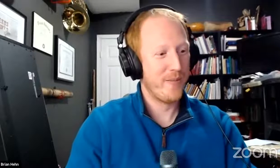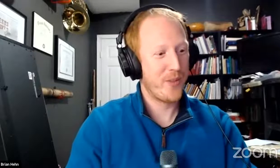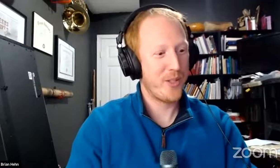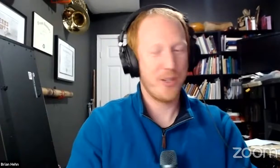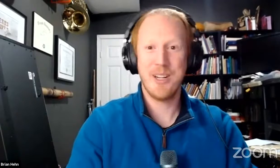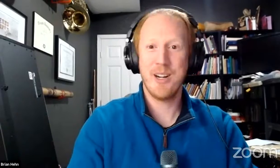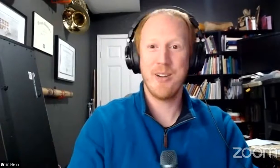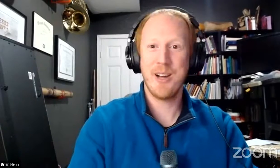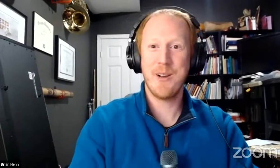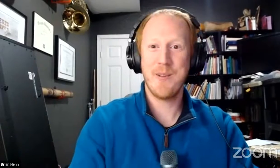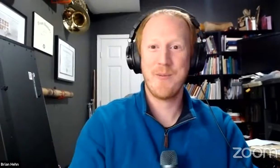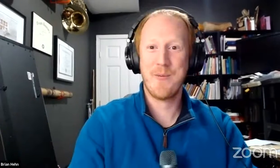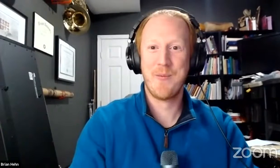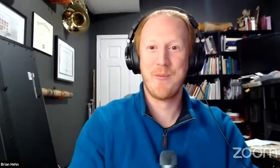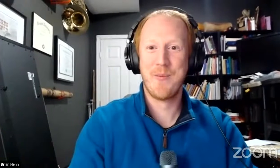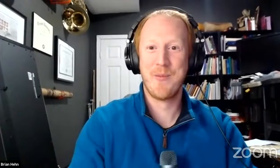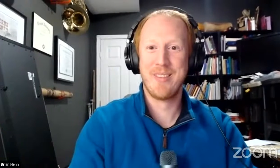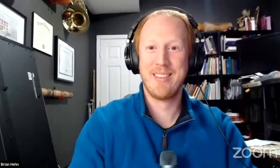Thanks, Allison.